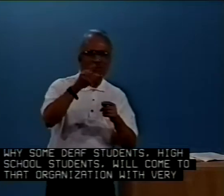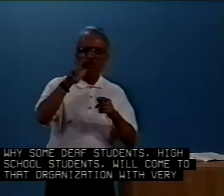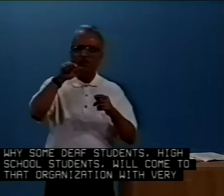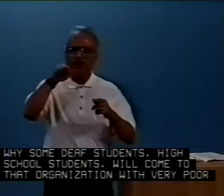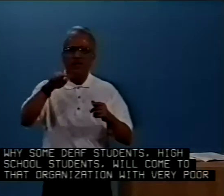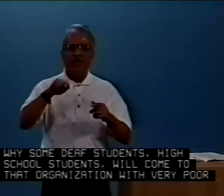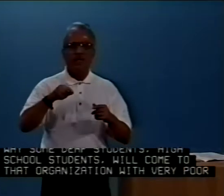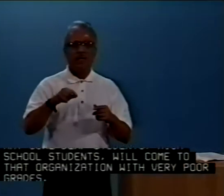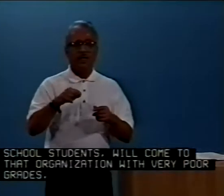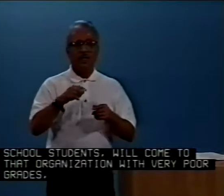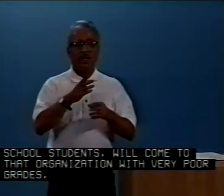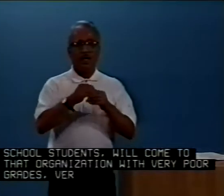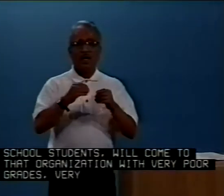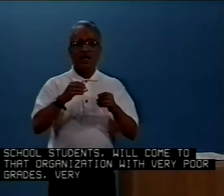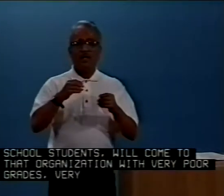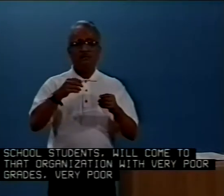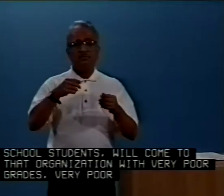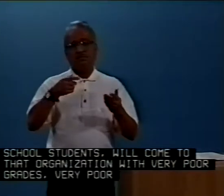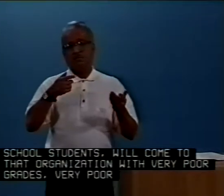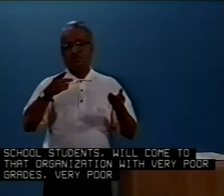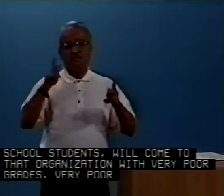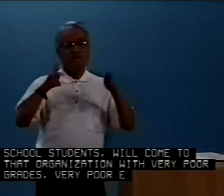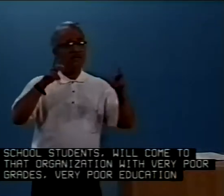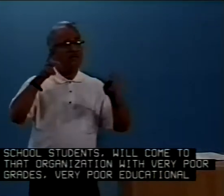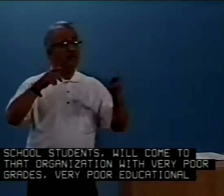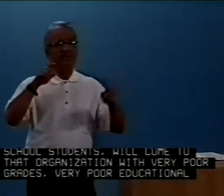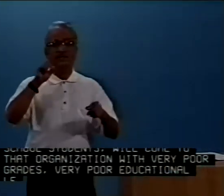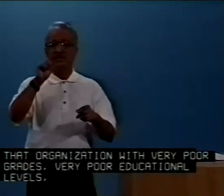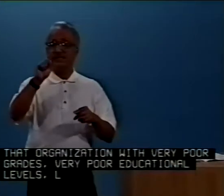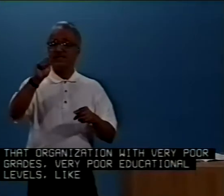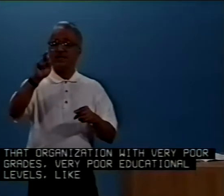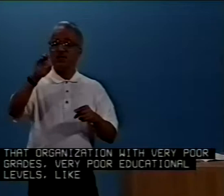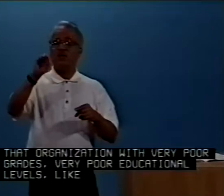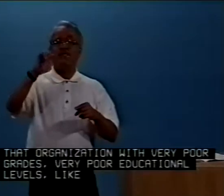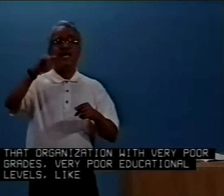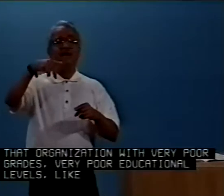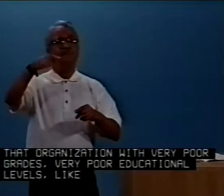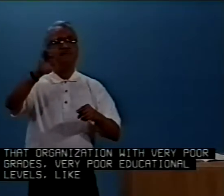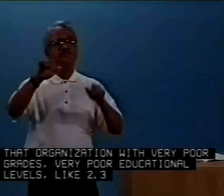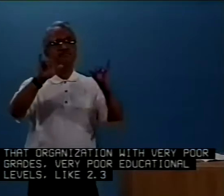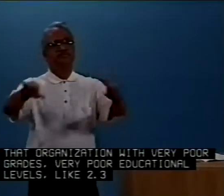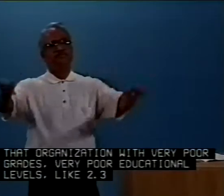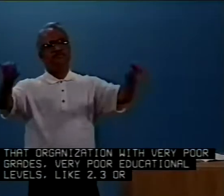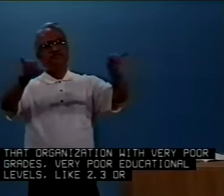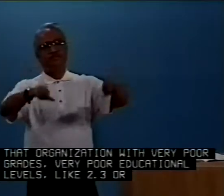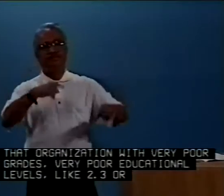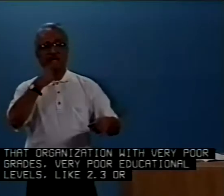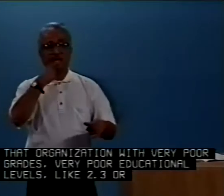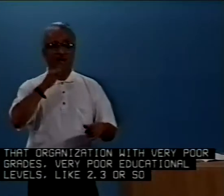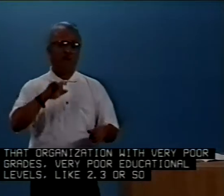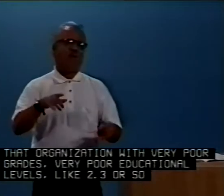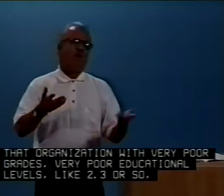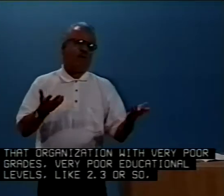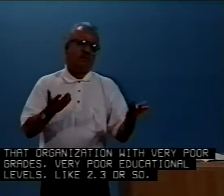educational levels, like 2.3 or so, and people are stereotyping, saying